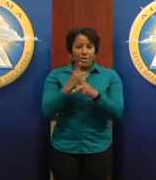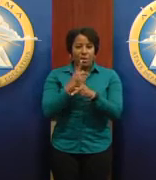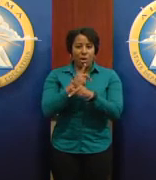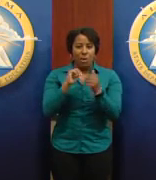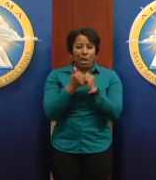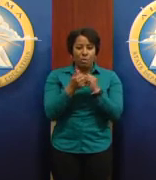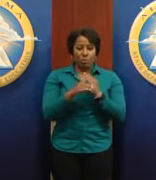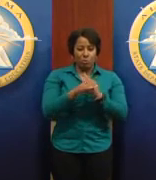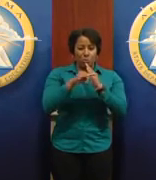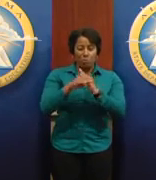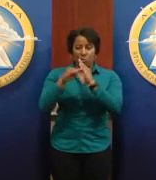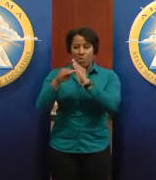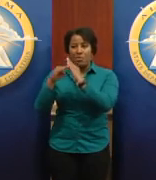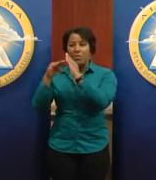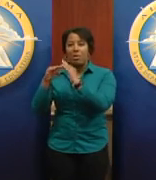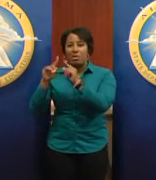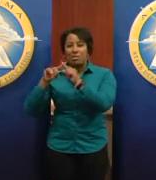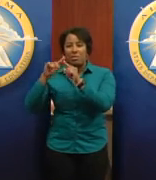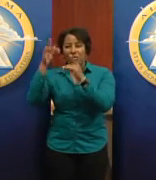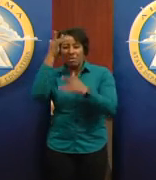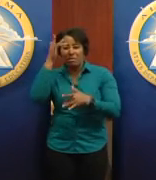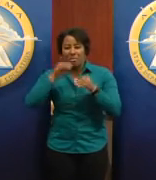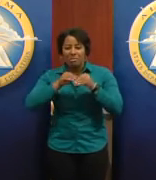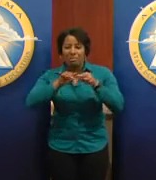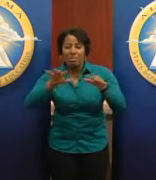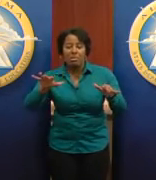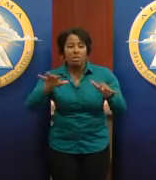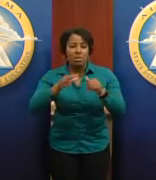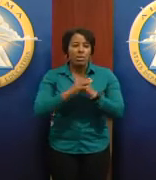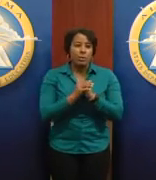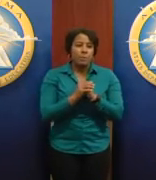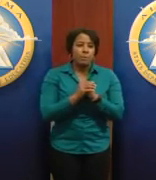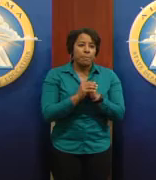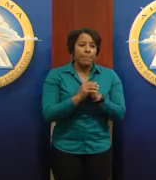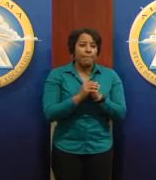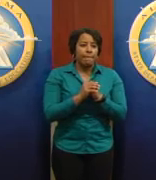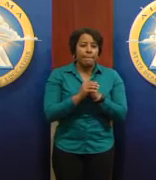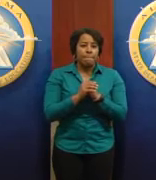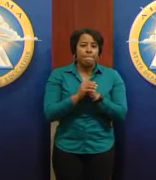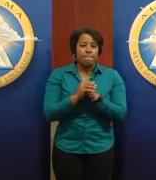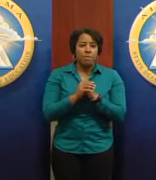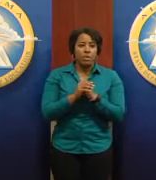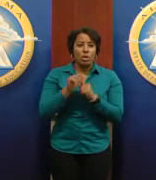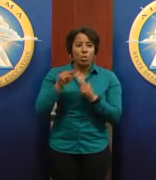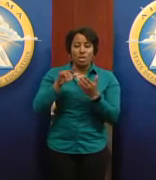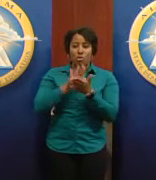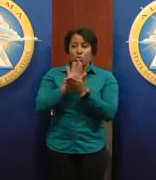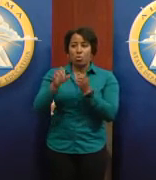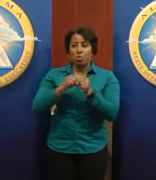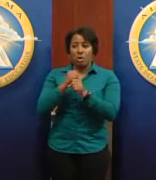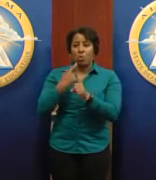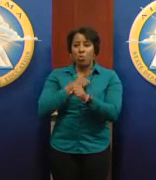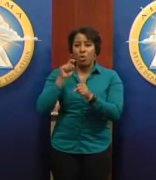many of those same practices are things that we'll have to put in place on a regular basis this school year.